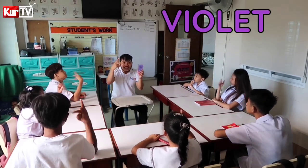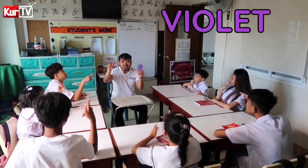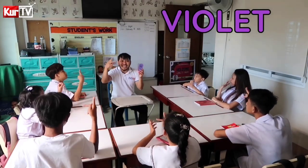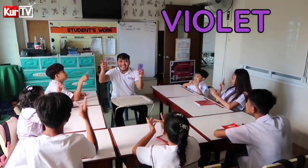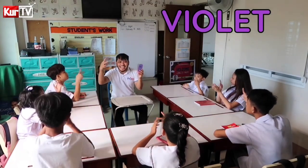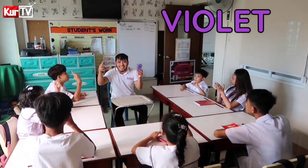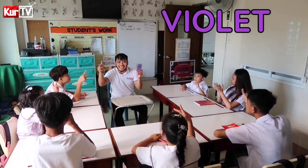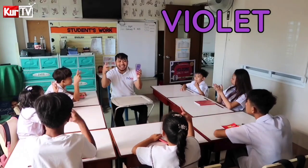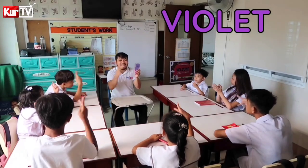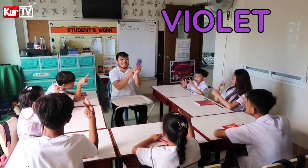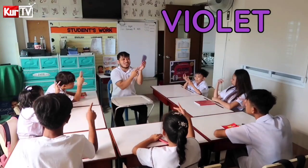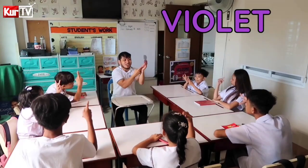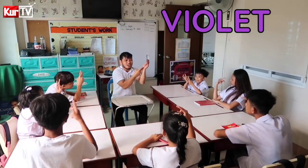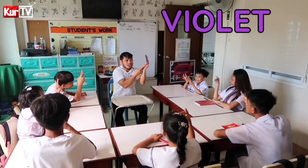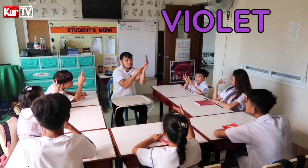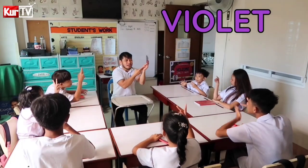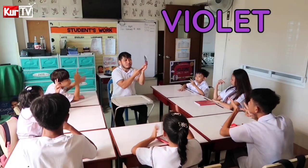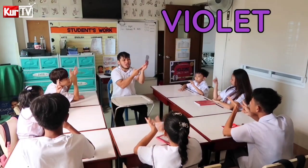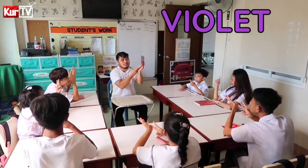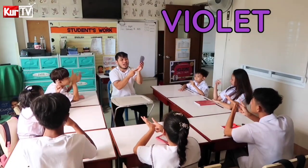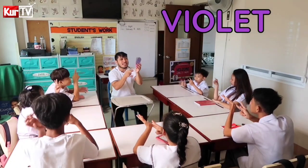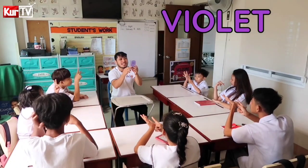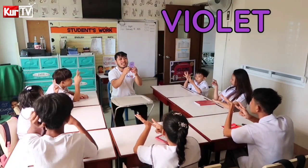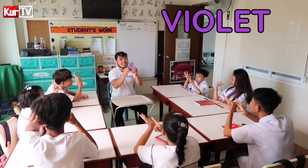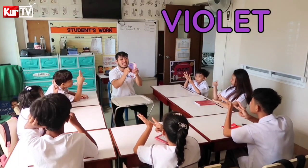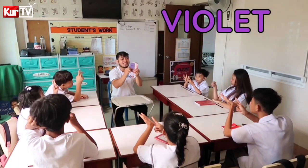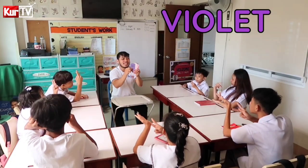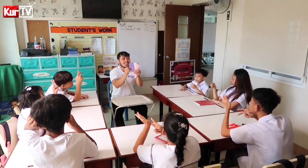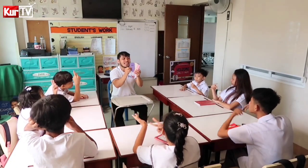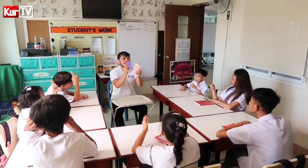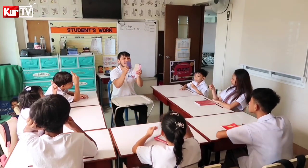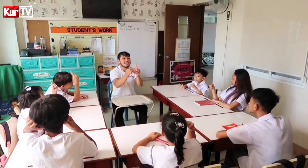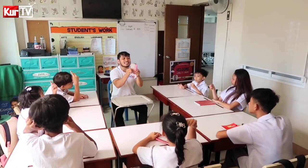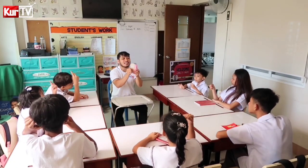Violet. Violet. purple. Violet. And...